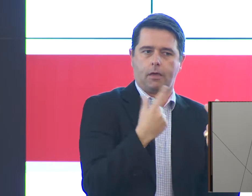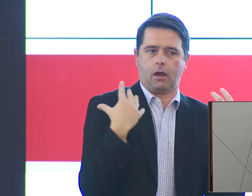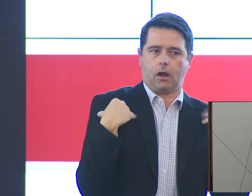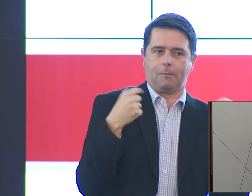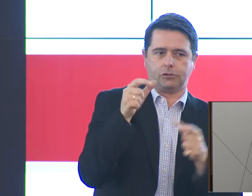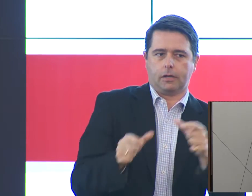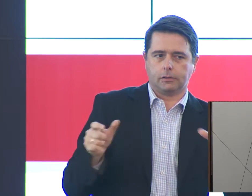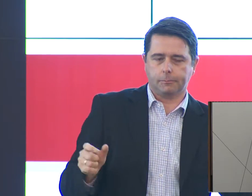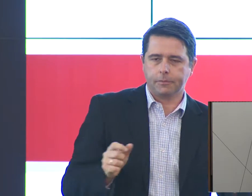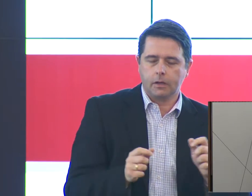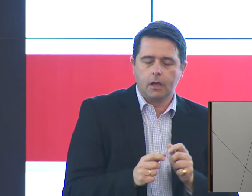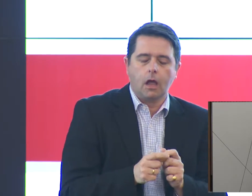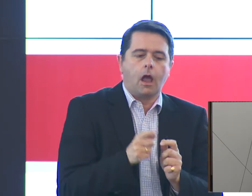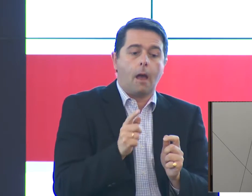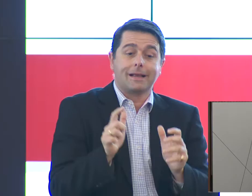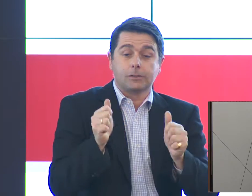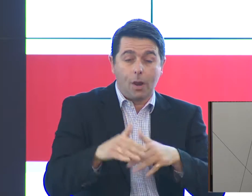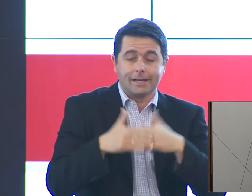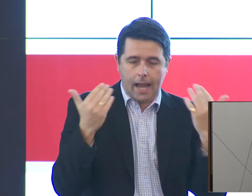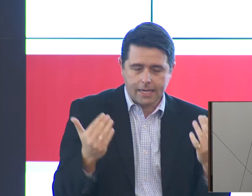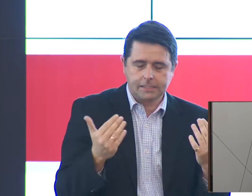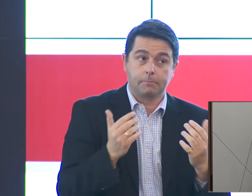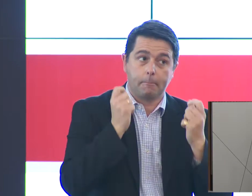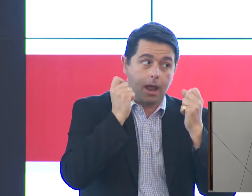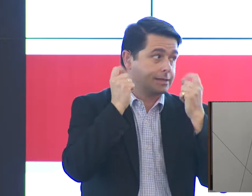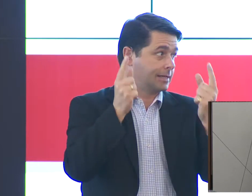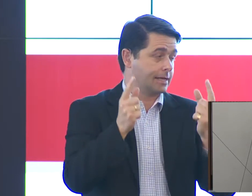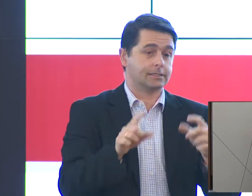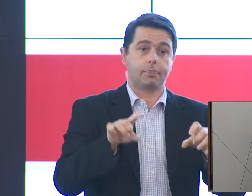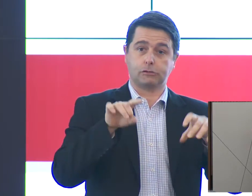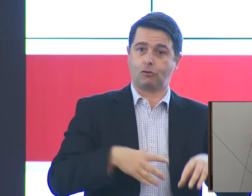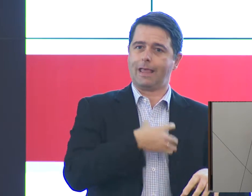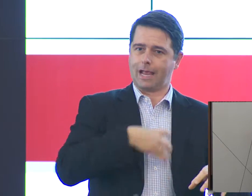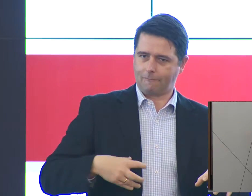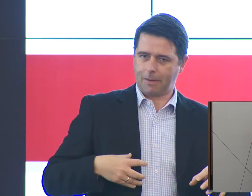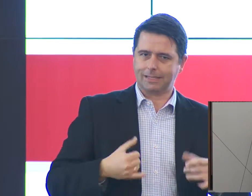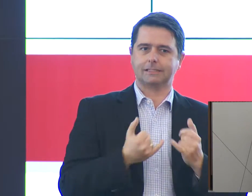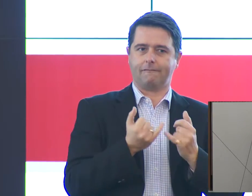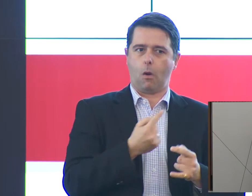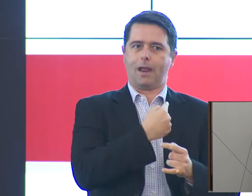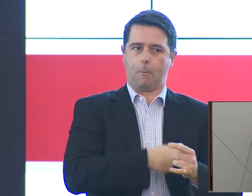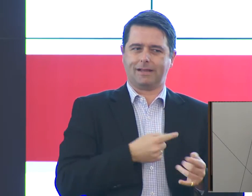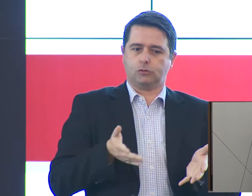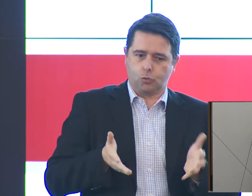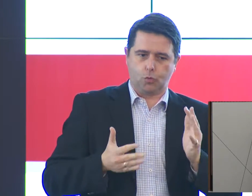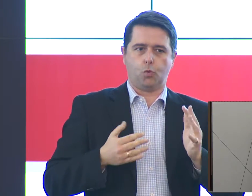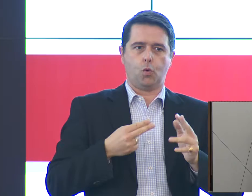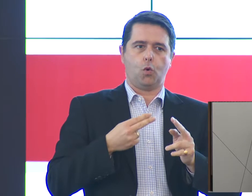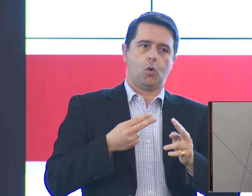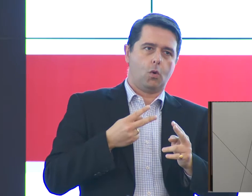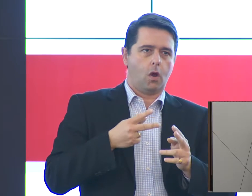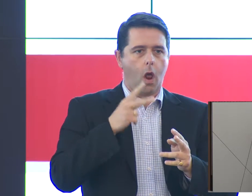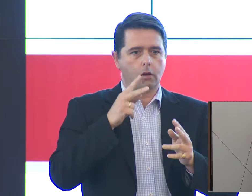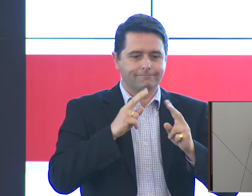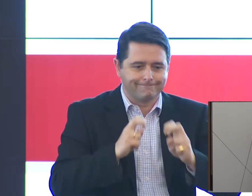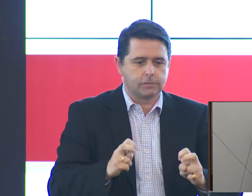role, particularly with other commissioners, around these topics. It's early days, but my understanding is the Australian government is very committed